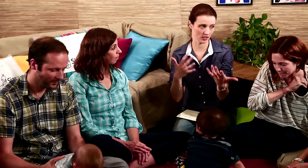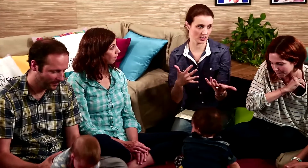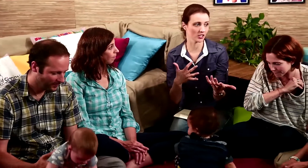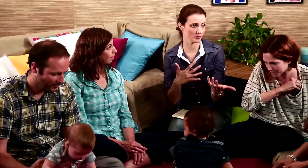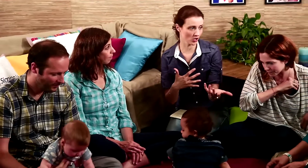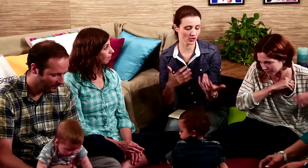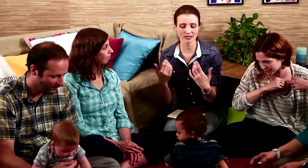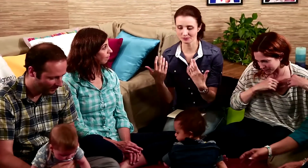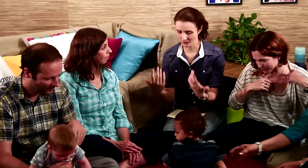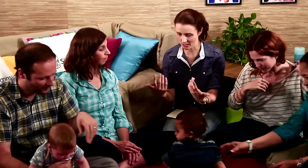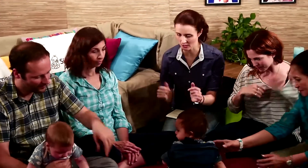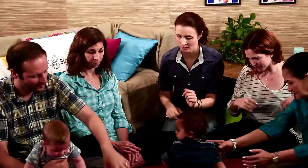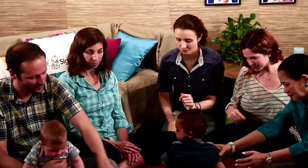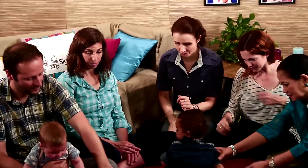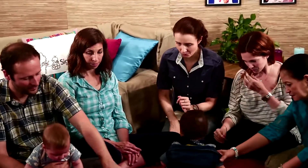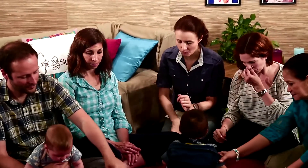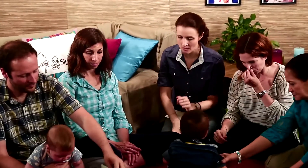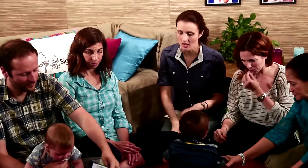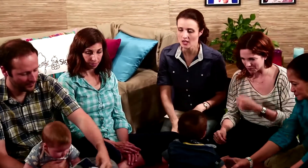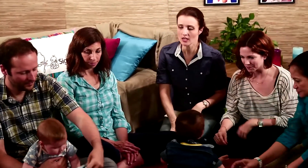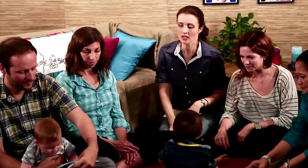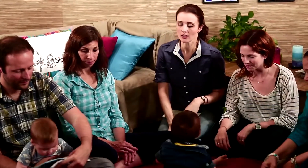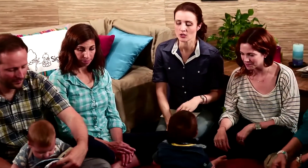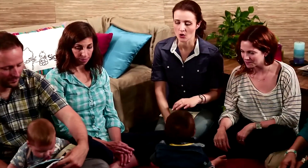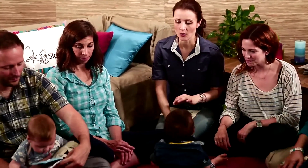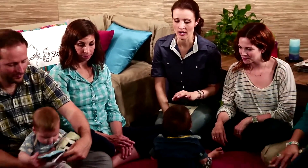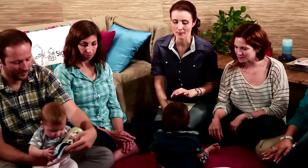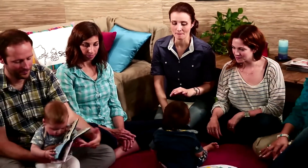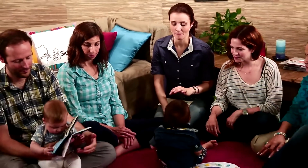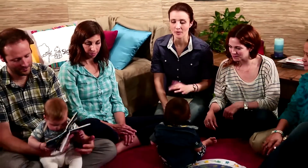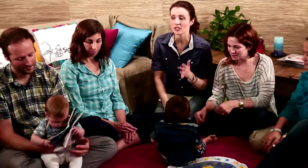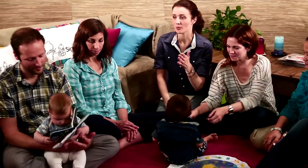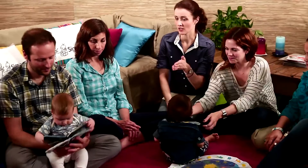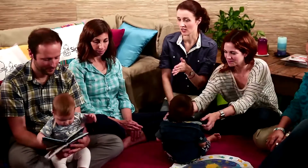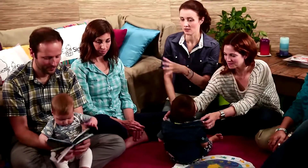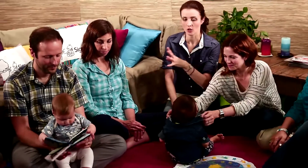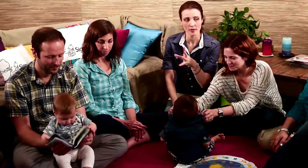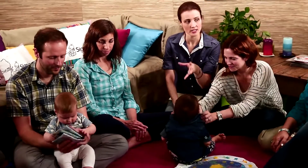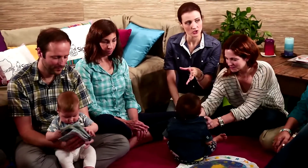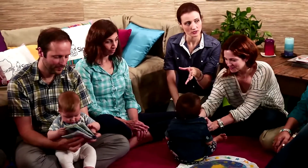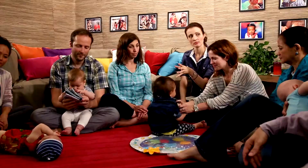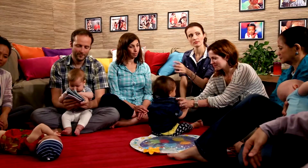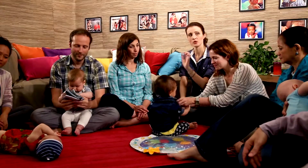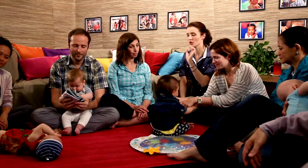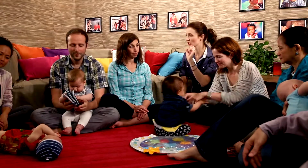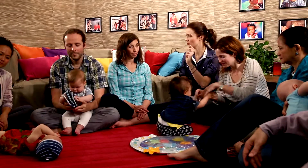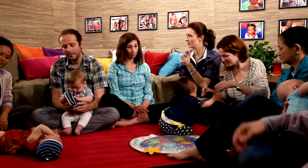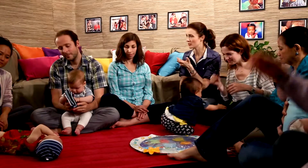take a little bit longer, etc. So, but that's the process. They don't pay attention. You're just going to repeat,